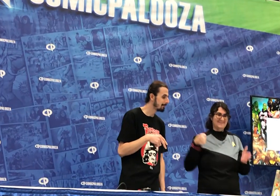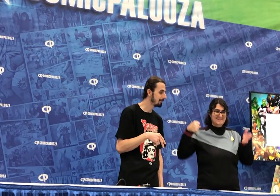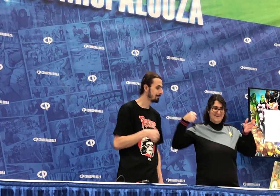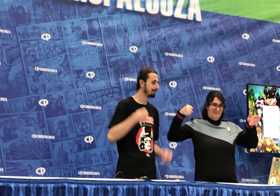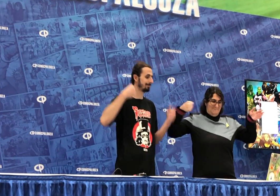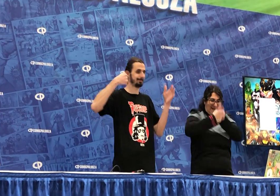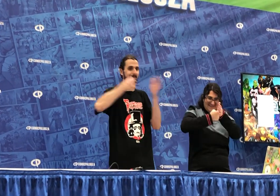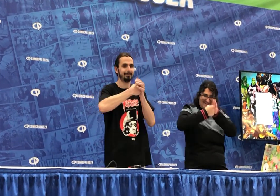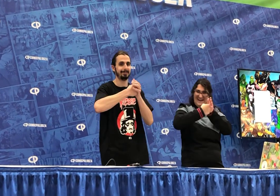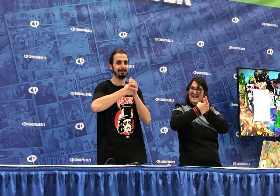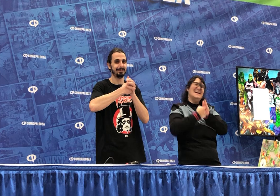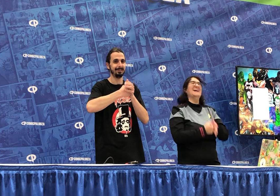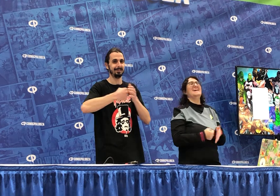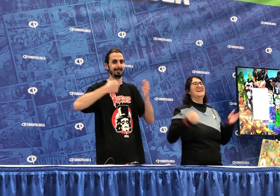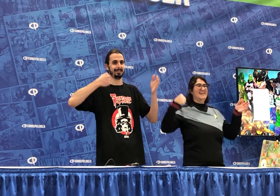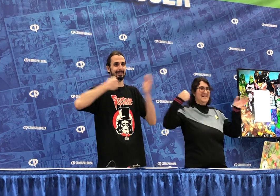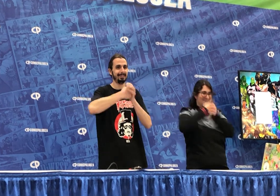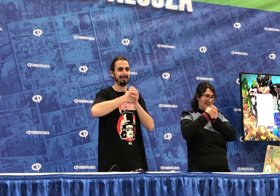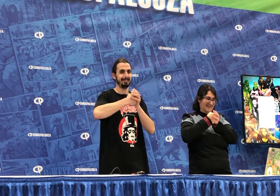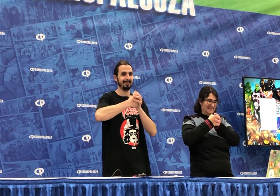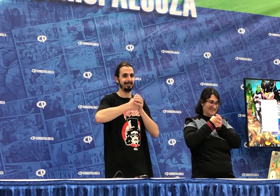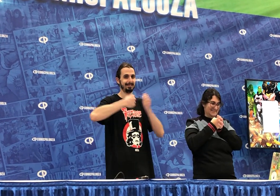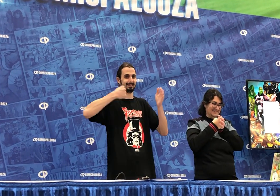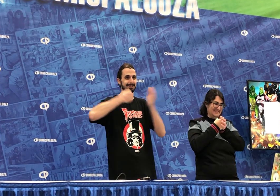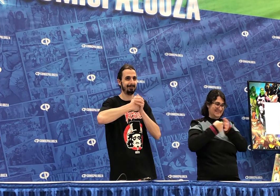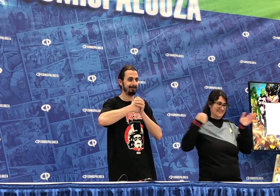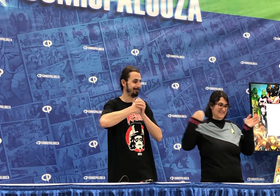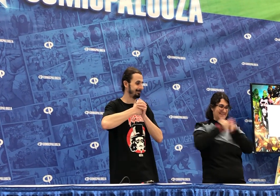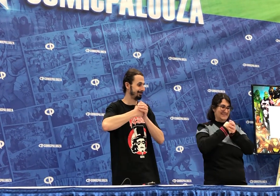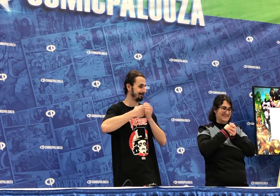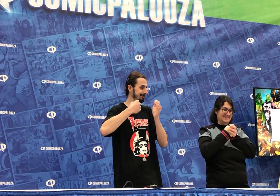This is my favorite one. Bane.